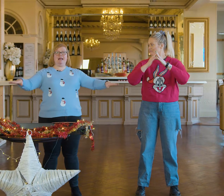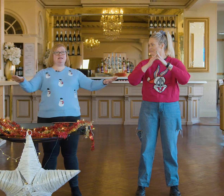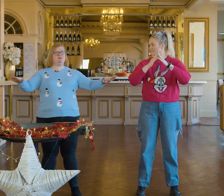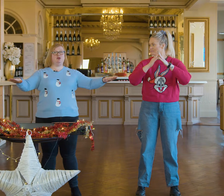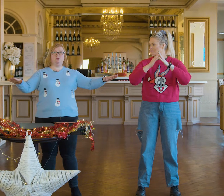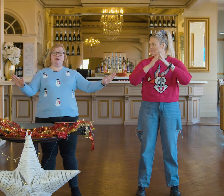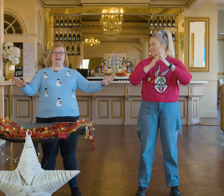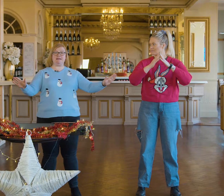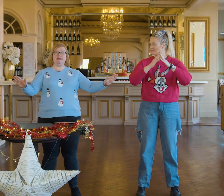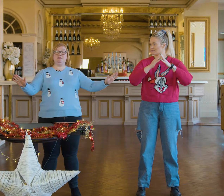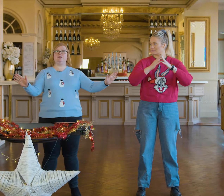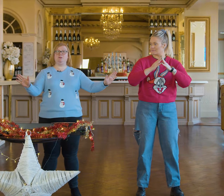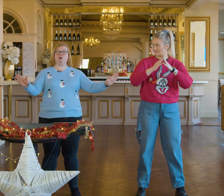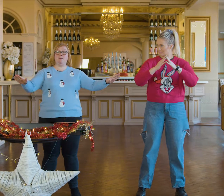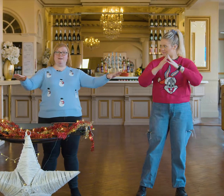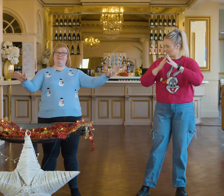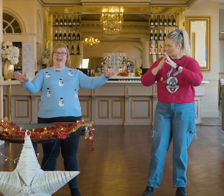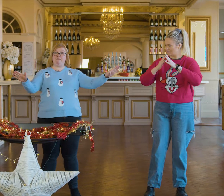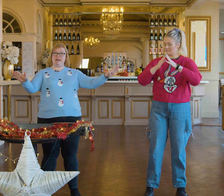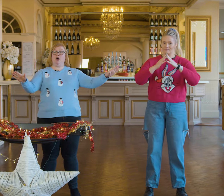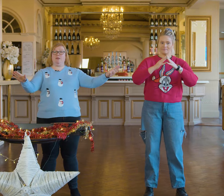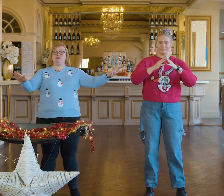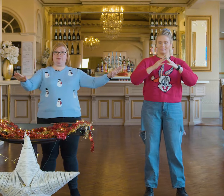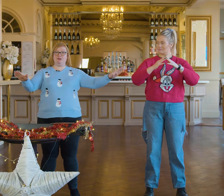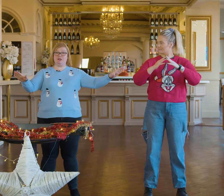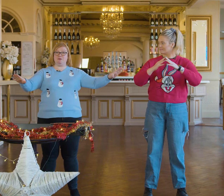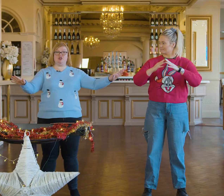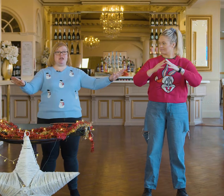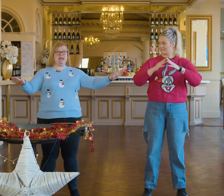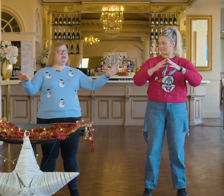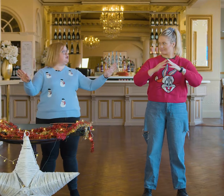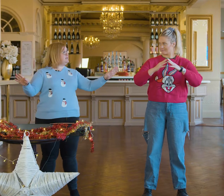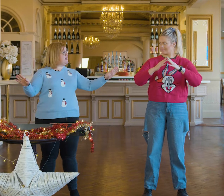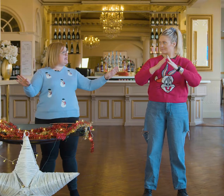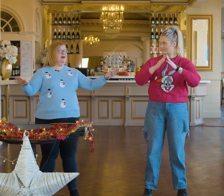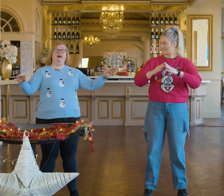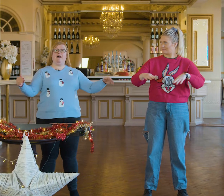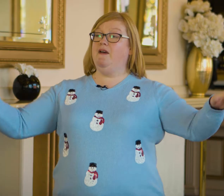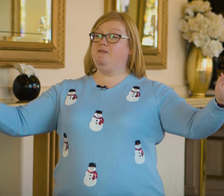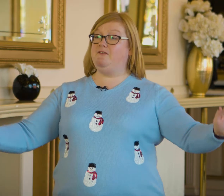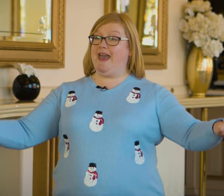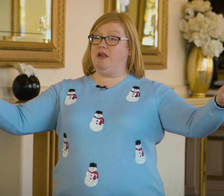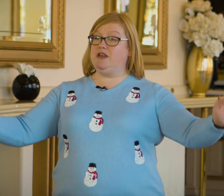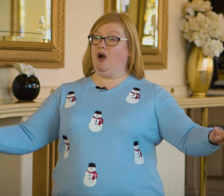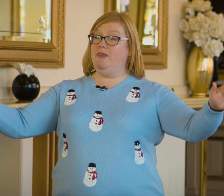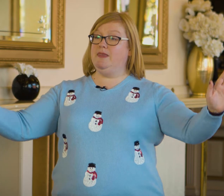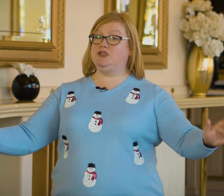hands to become wings because you become the fairy on the top of the Christmas tree. And you're going to say, a fairy on the